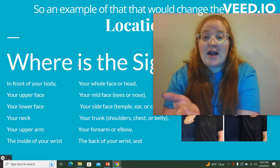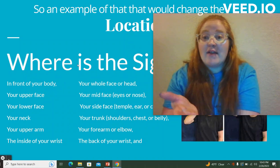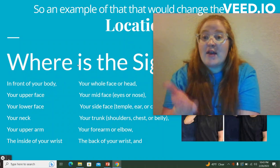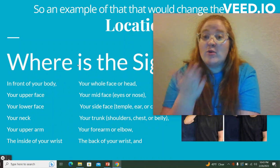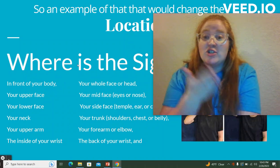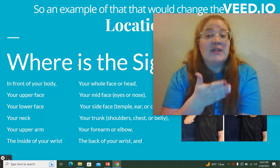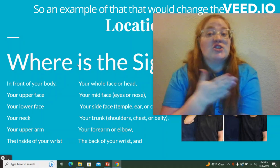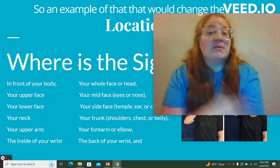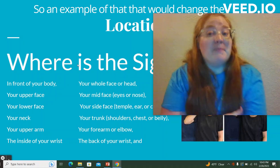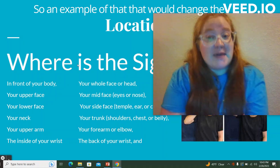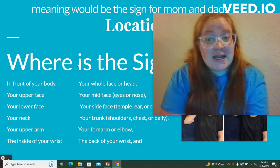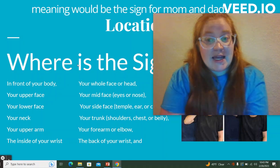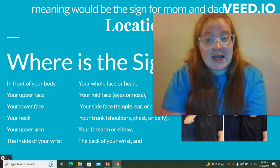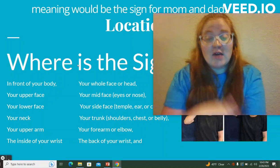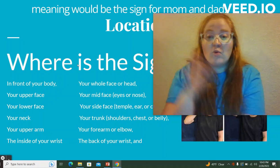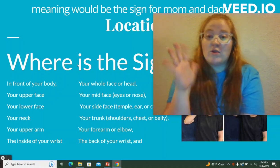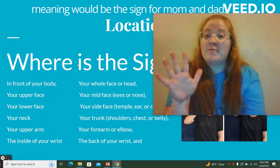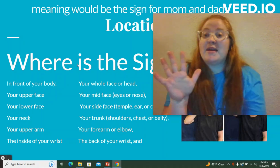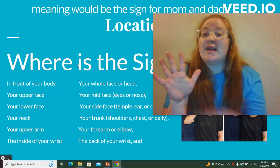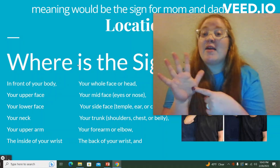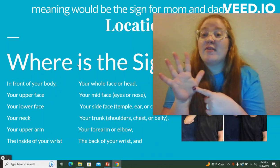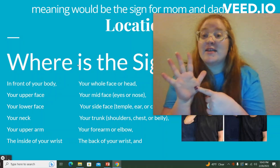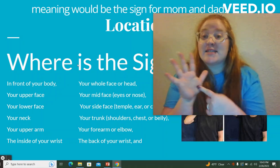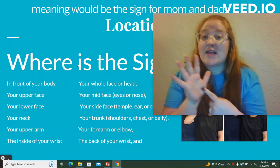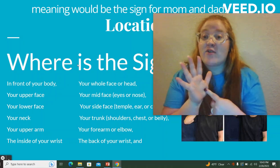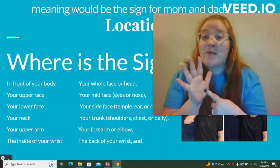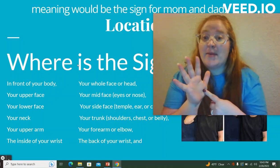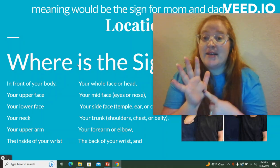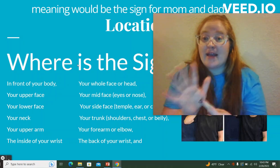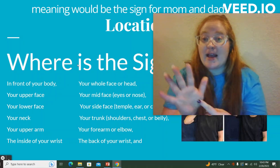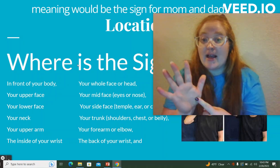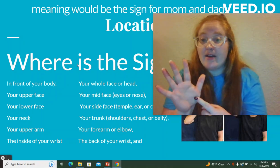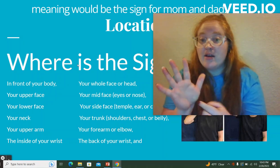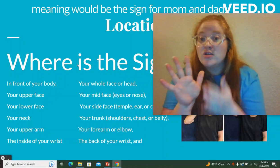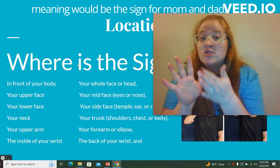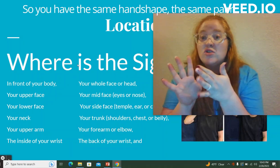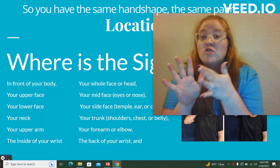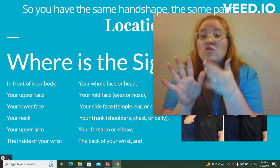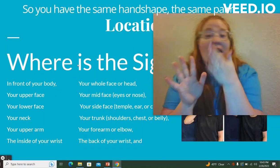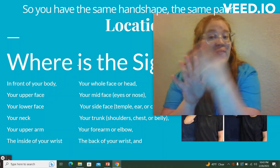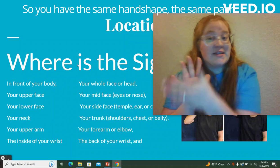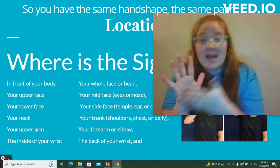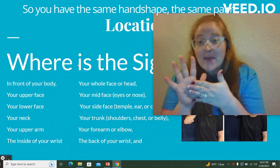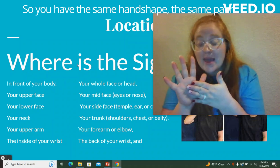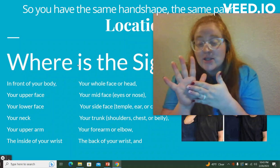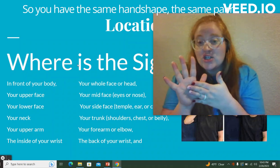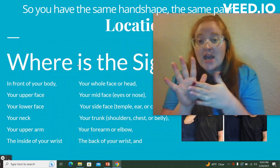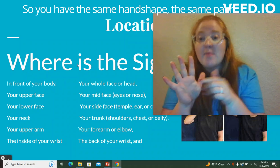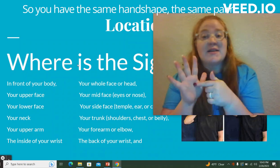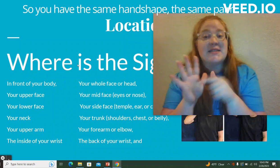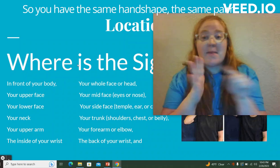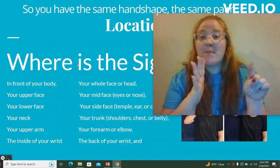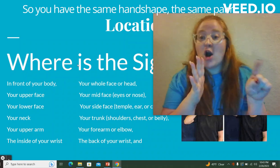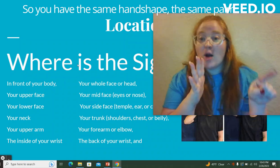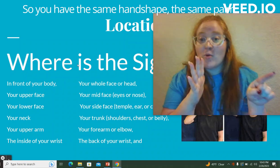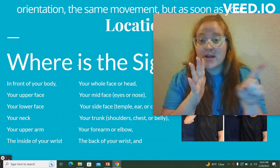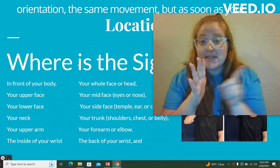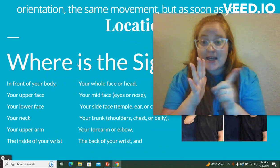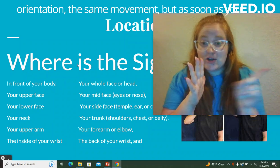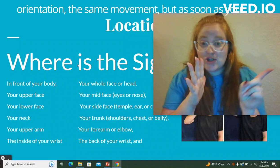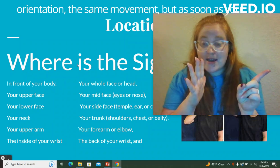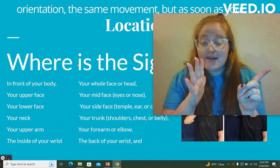example of that would change the meaning would be the sign for mom and dad. So you have the same hand shape, the same